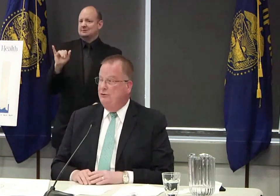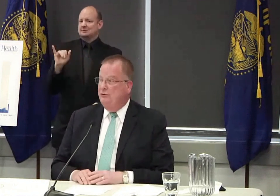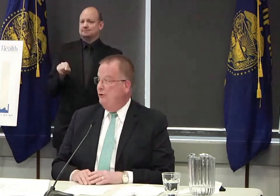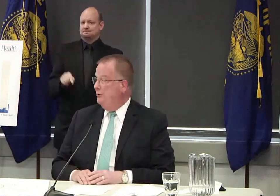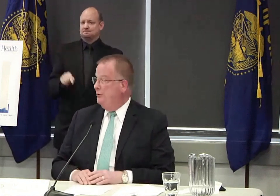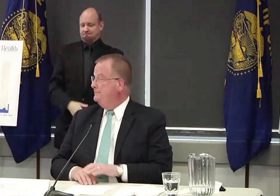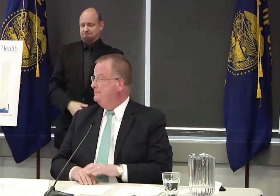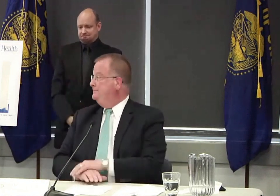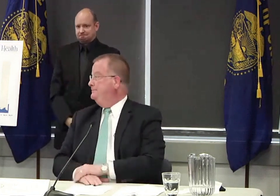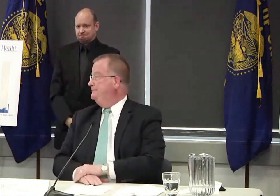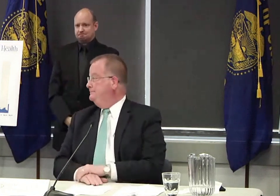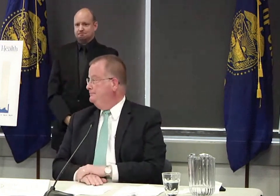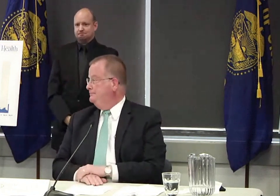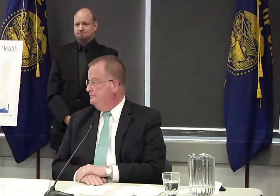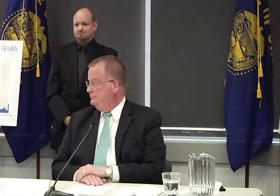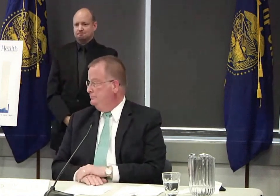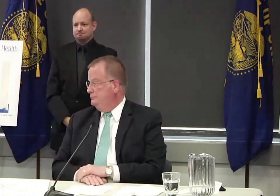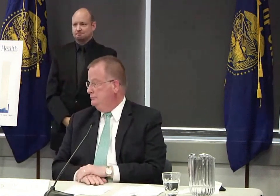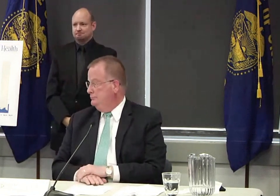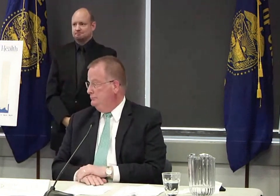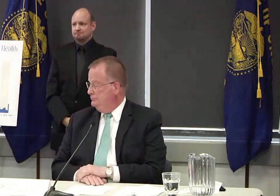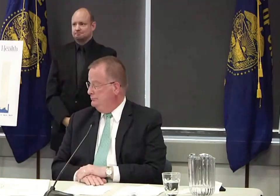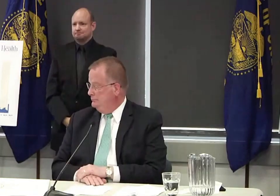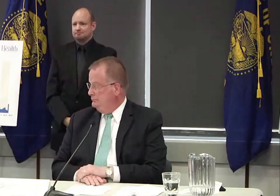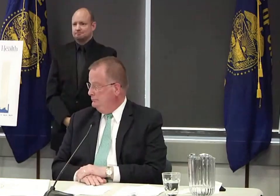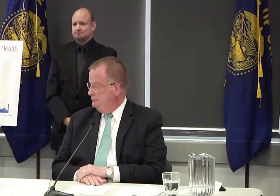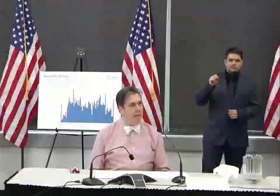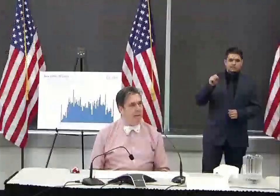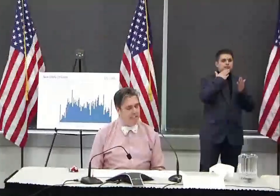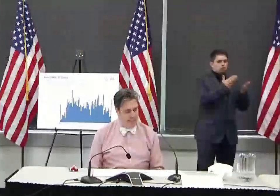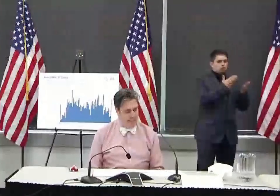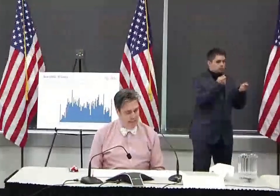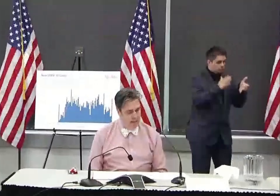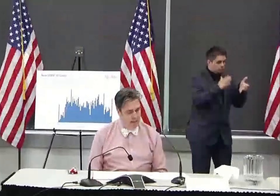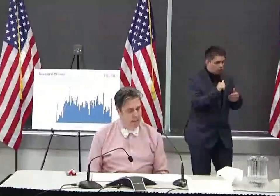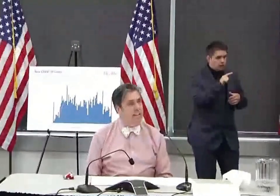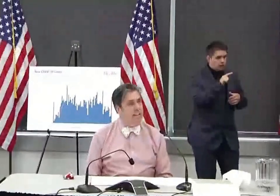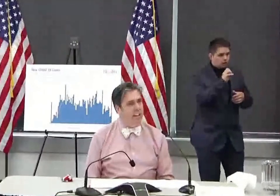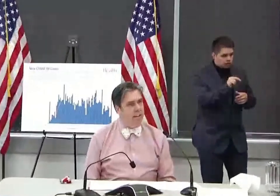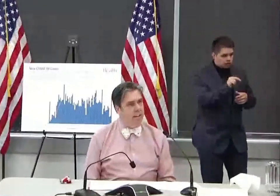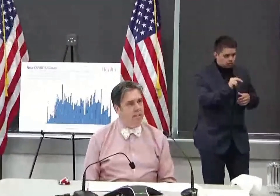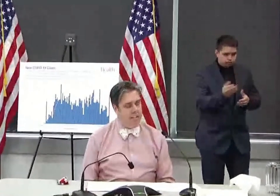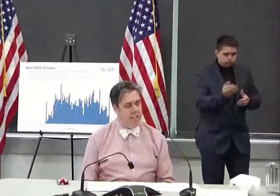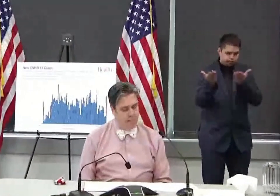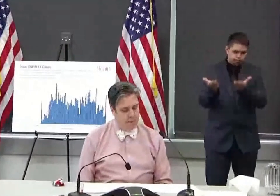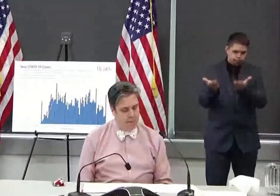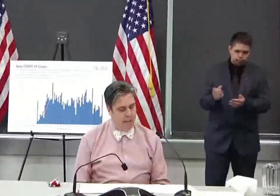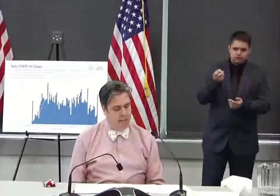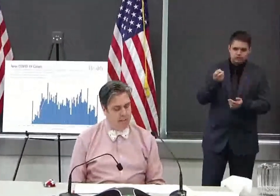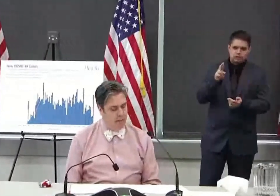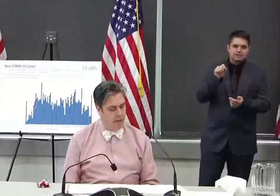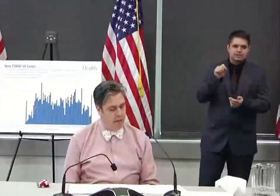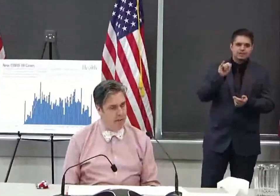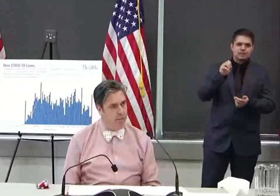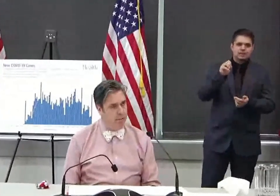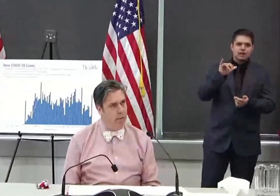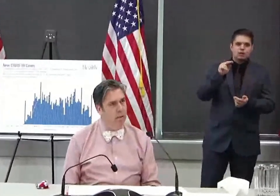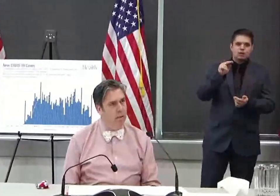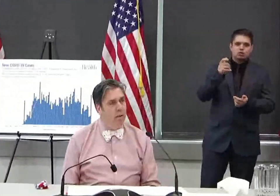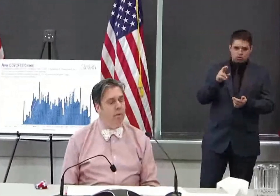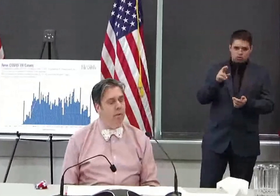enter phase 2 of reopening. Thank you, Director Allen. I'm Dr. Dean Sidelinger, the State Health Officer and State Epidemiologist in